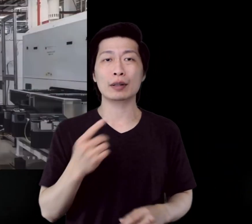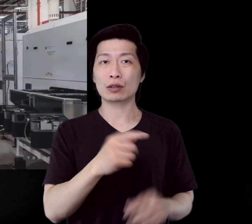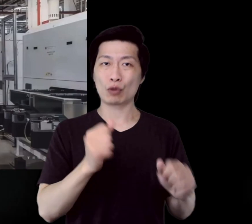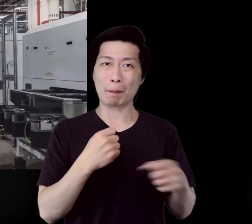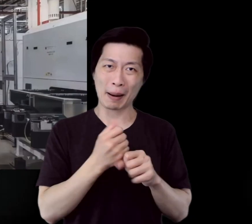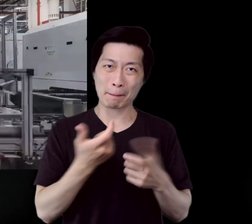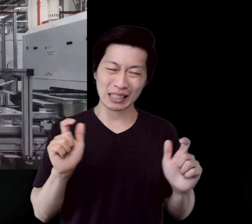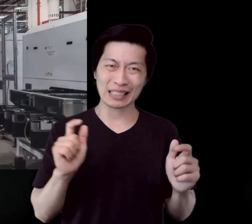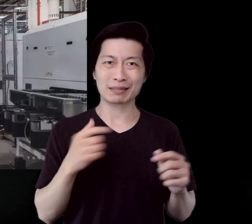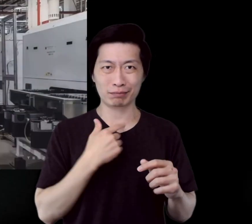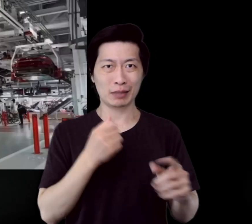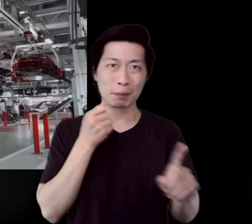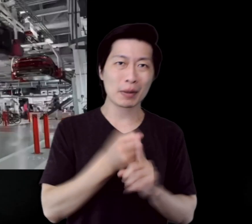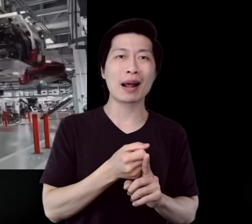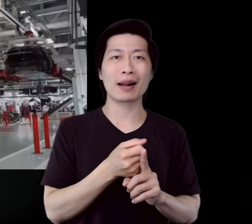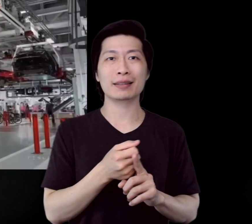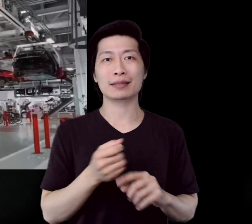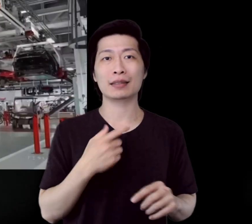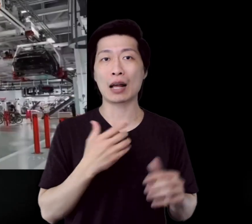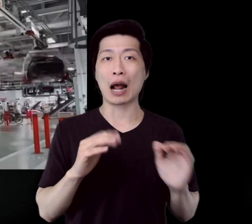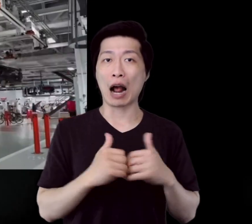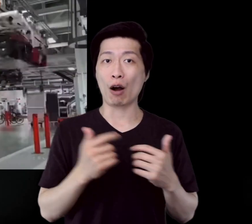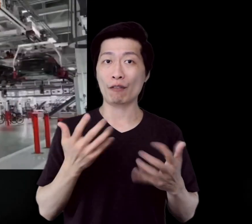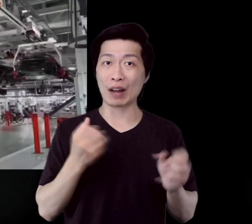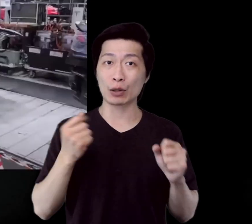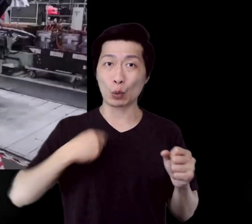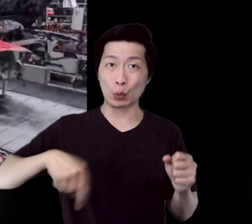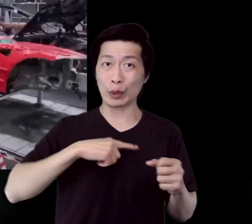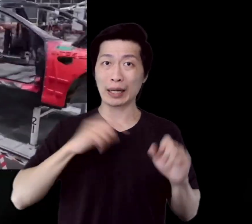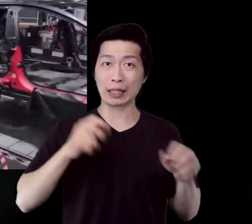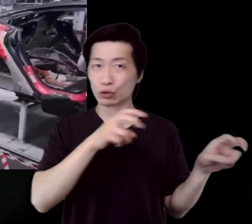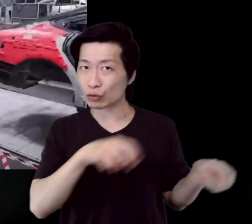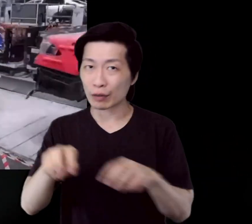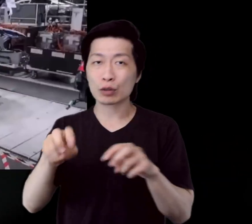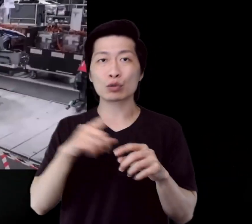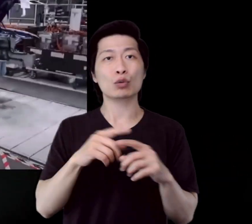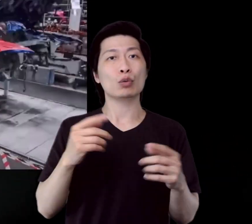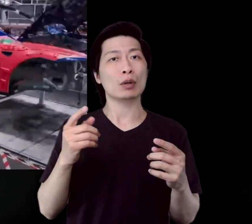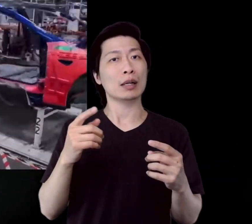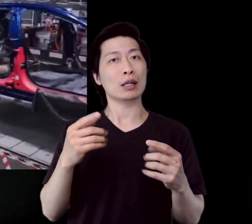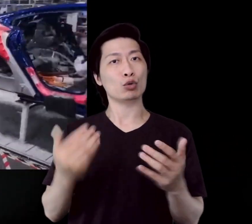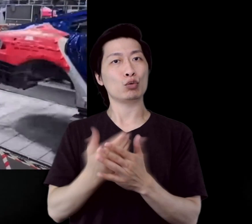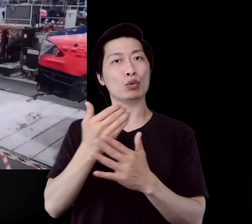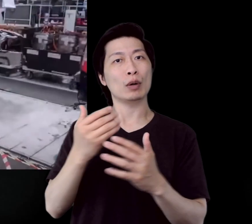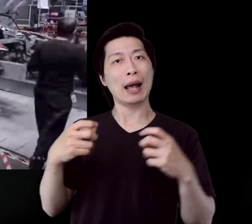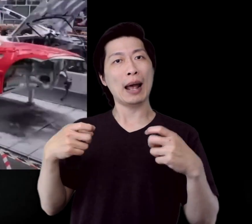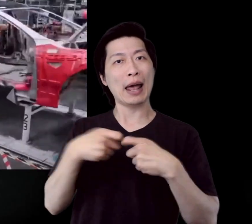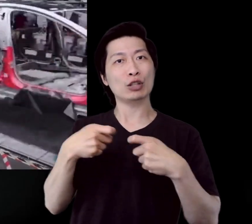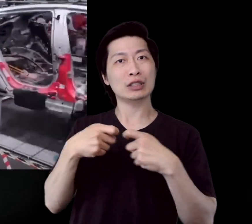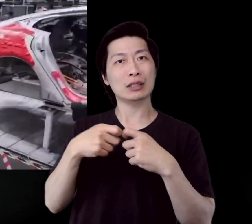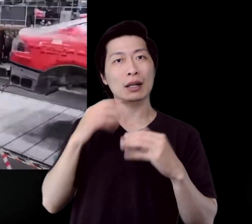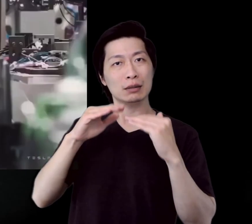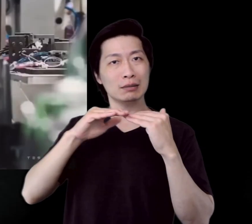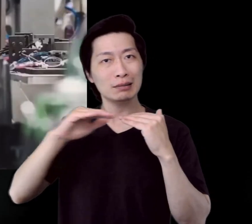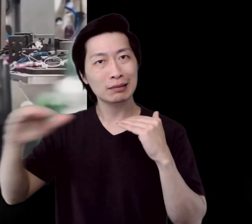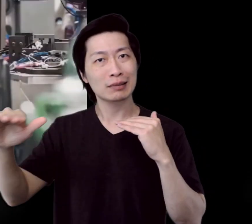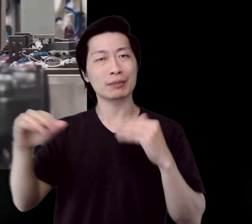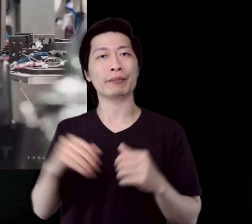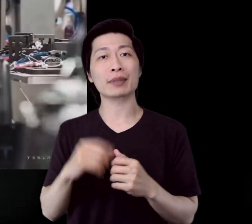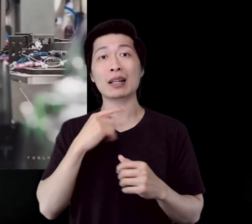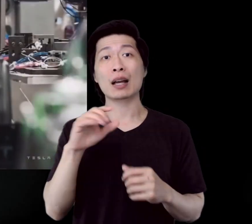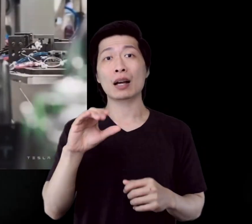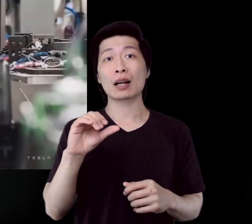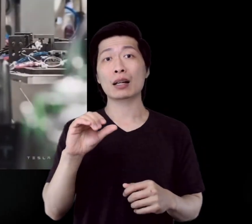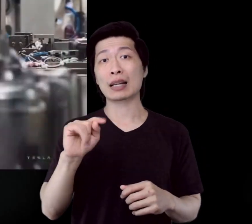growth to really make a big difference in how fast we transition to sustainable transport and energy. Tesla is probably